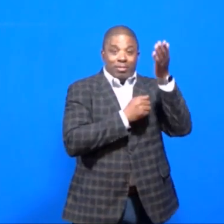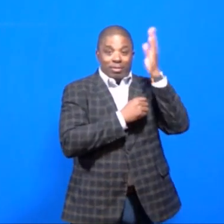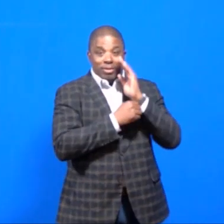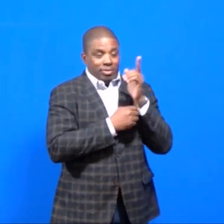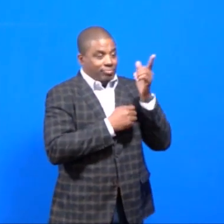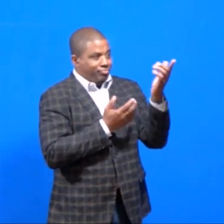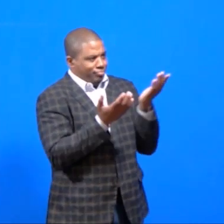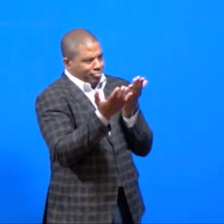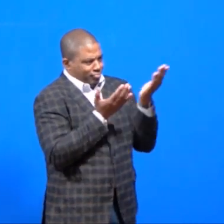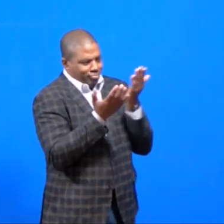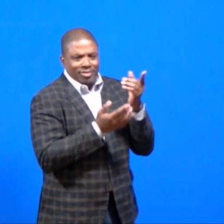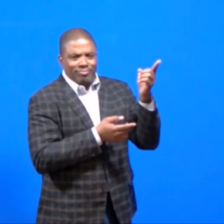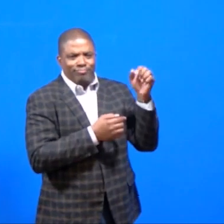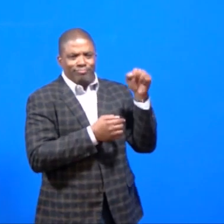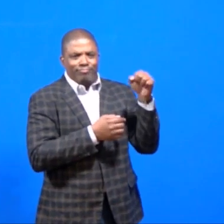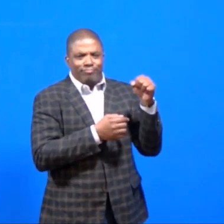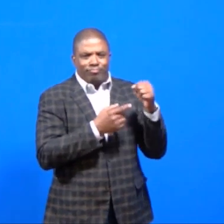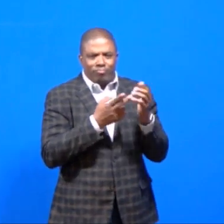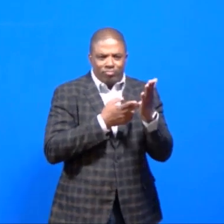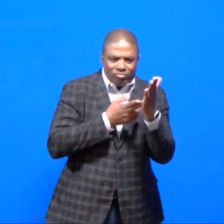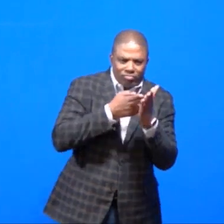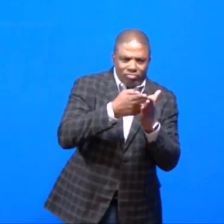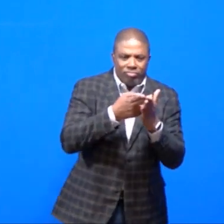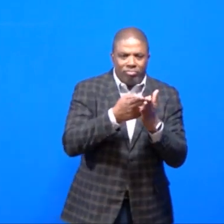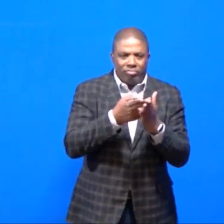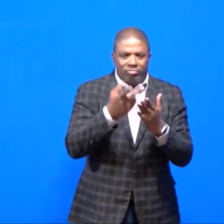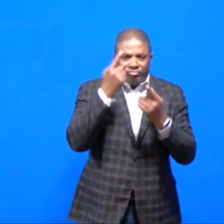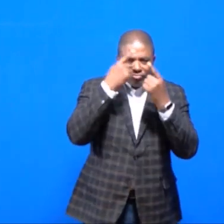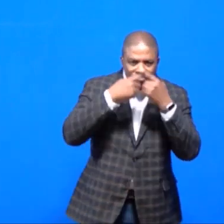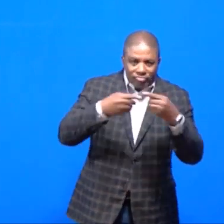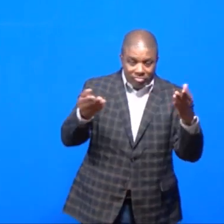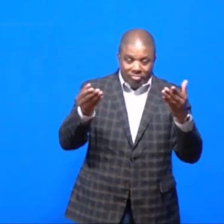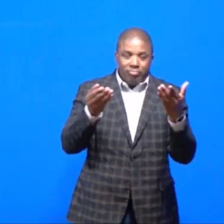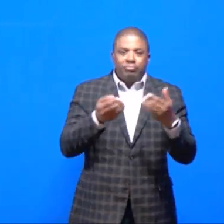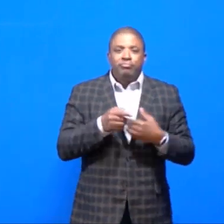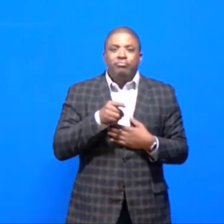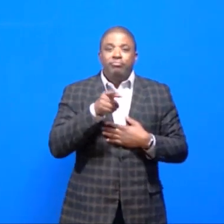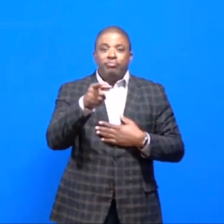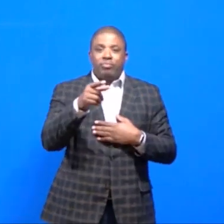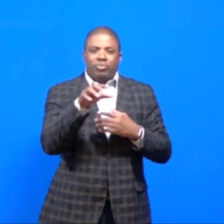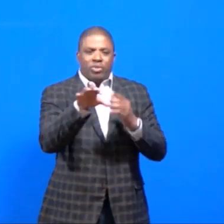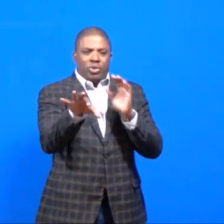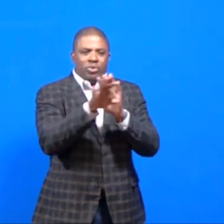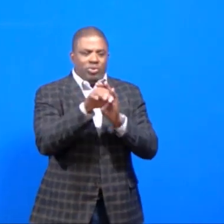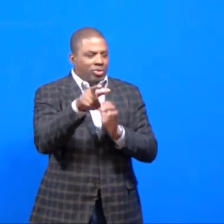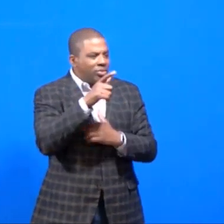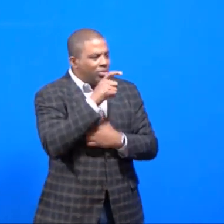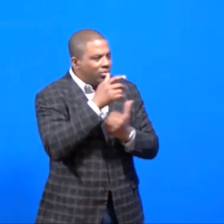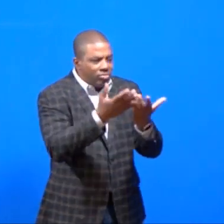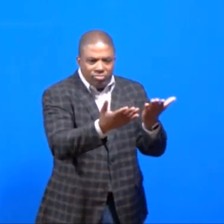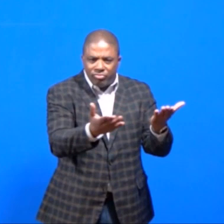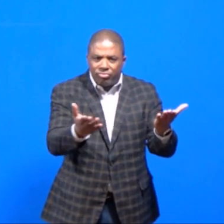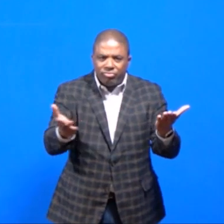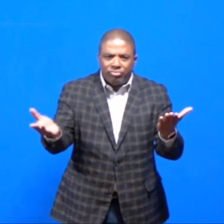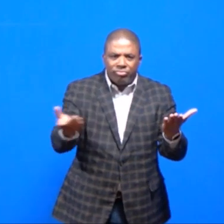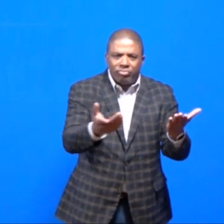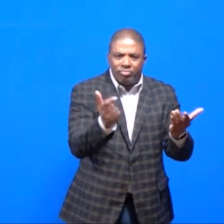And Joshua's final challenge to them was worship God, serve him in sincerity and in truth.